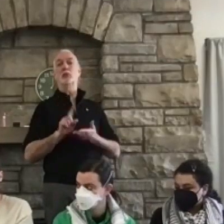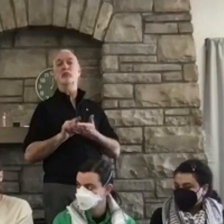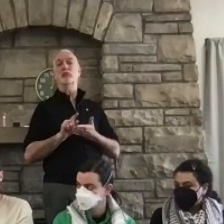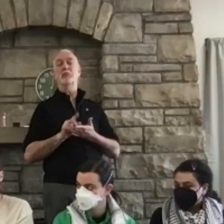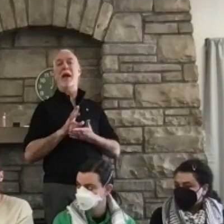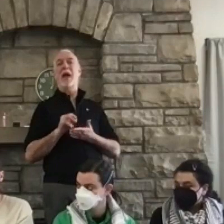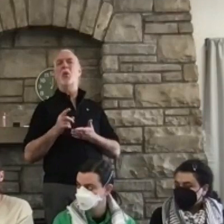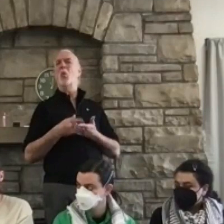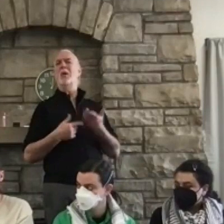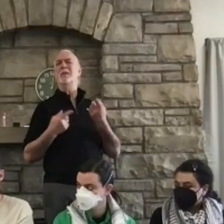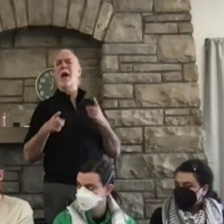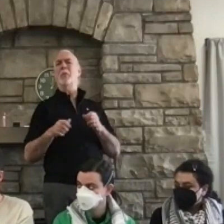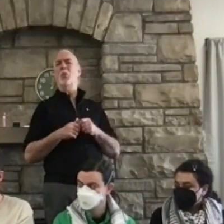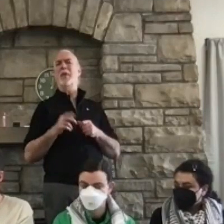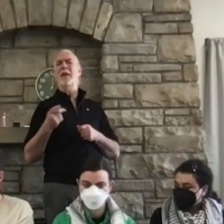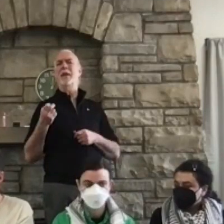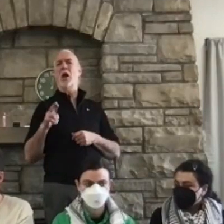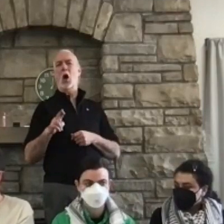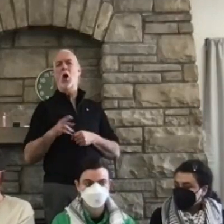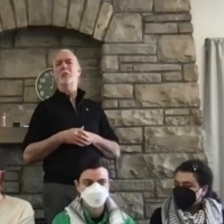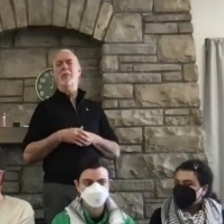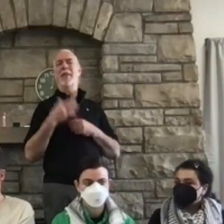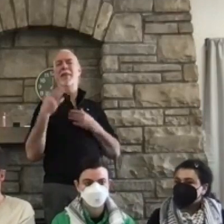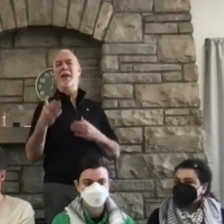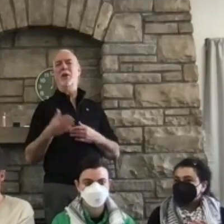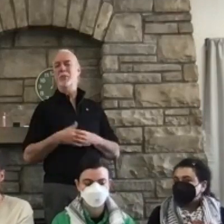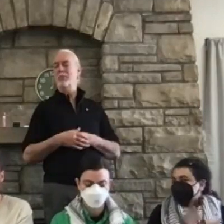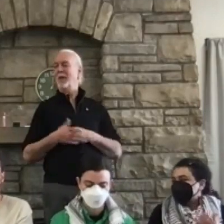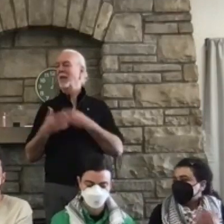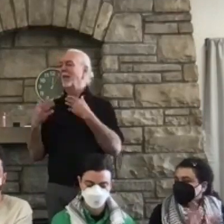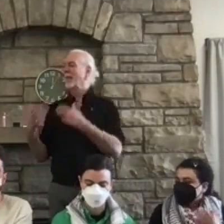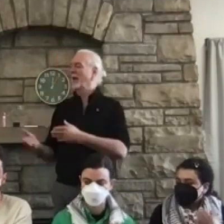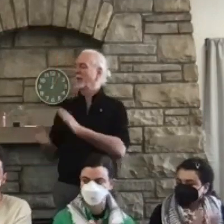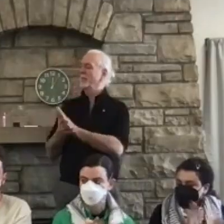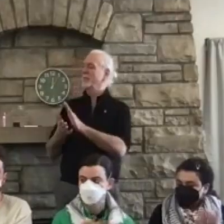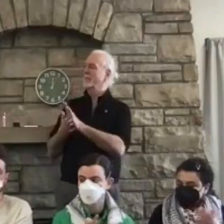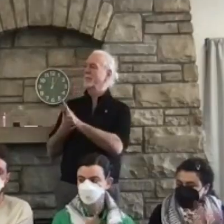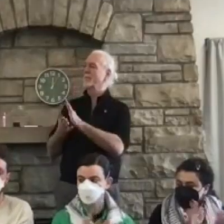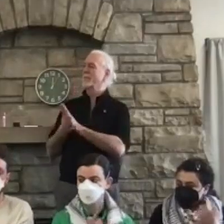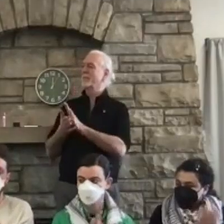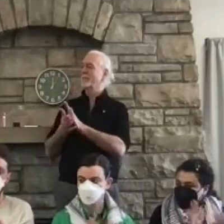Anar and Healing to Hope. Thank you. Thank you.